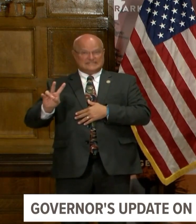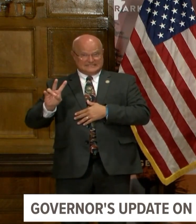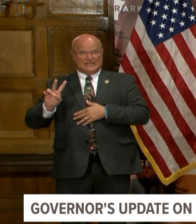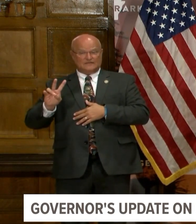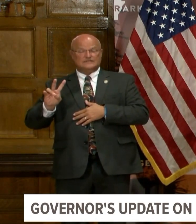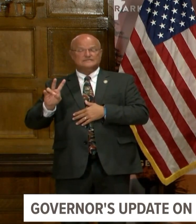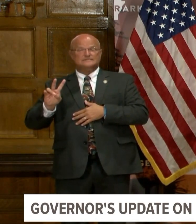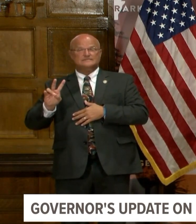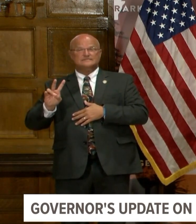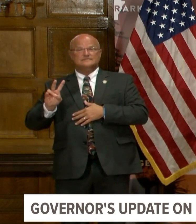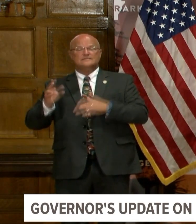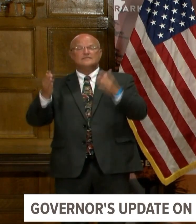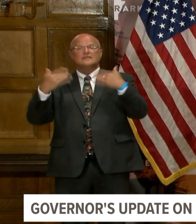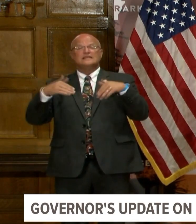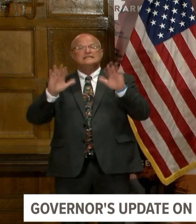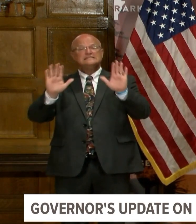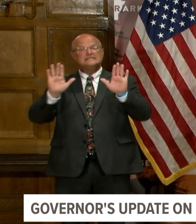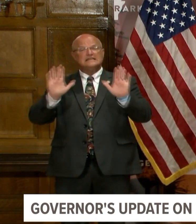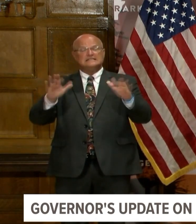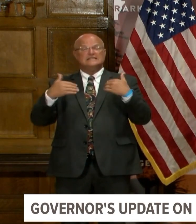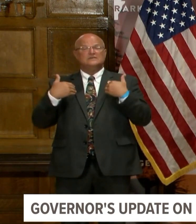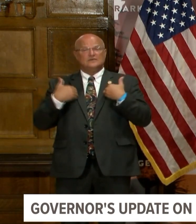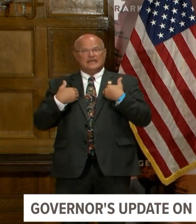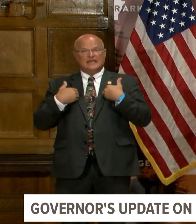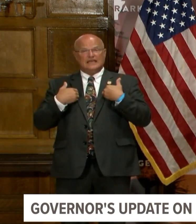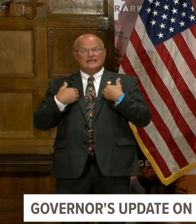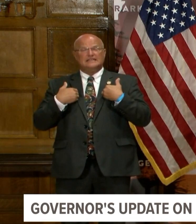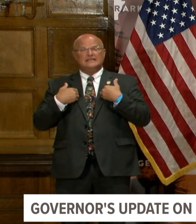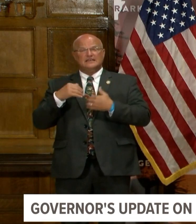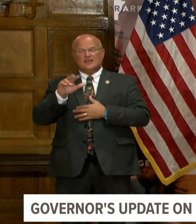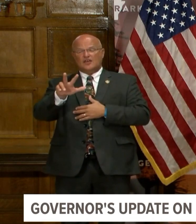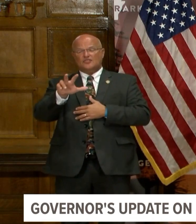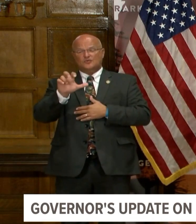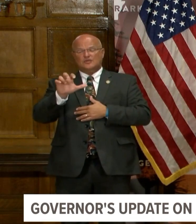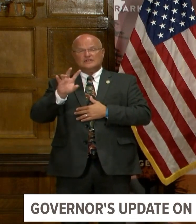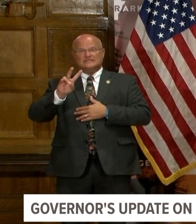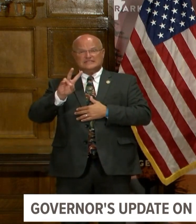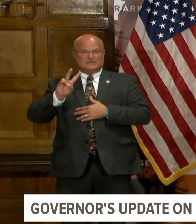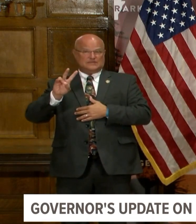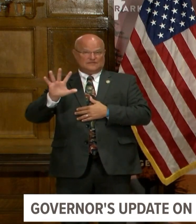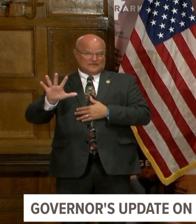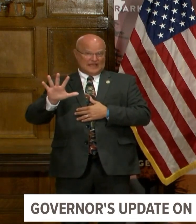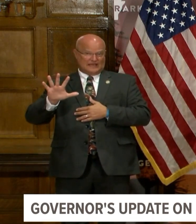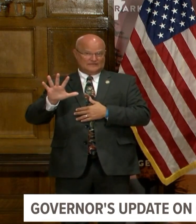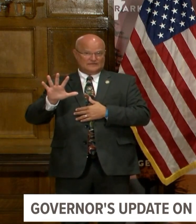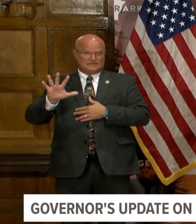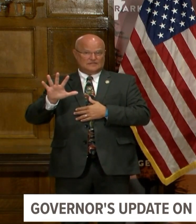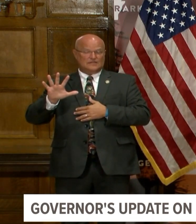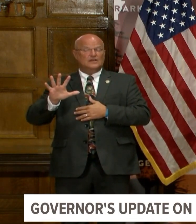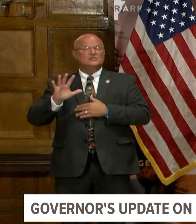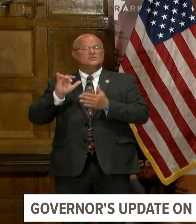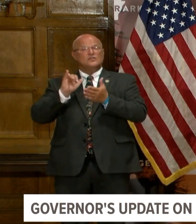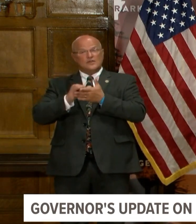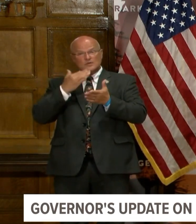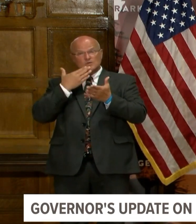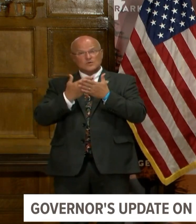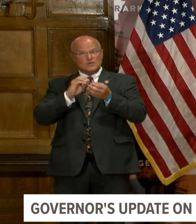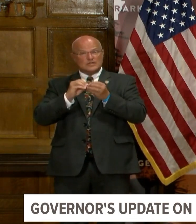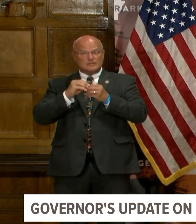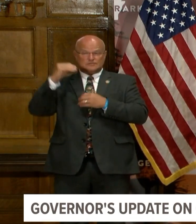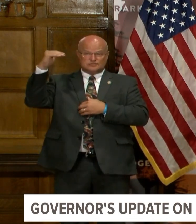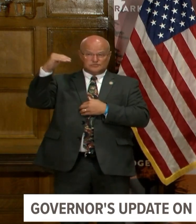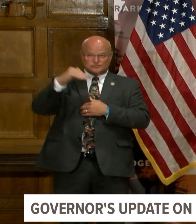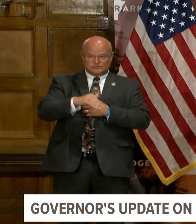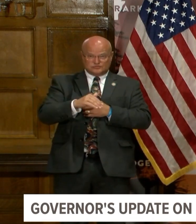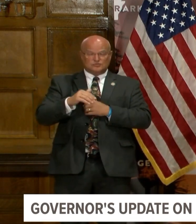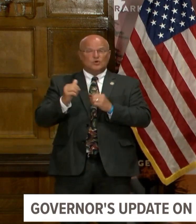cases. And then Sunday, we had an increase of 375 cases. So those were good numbers over the